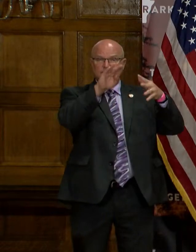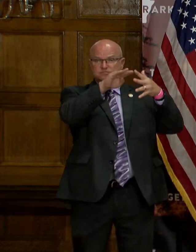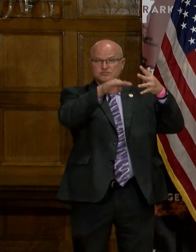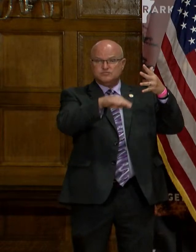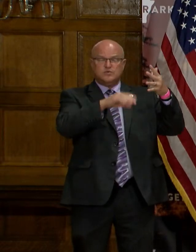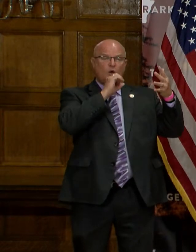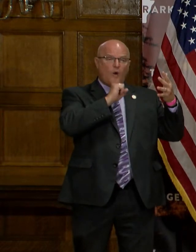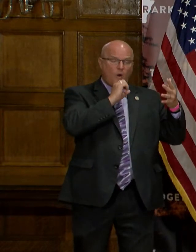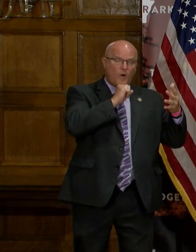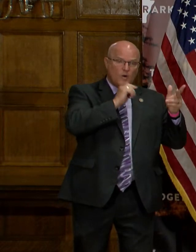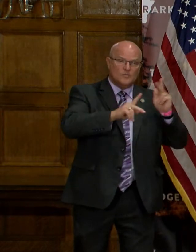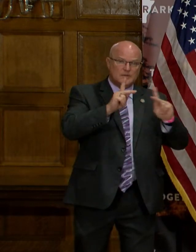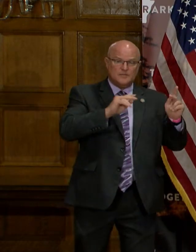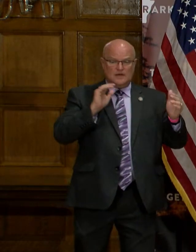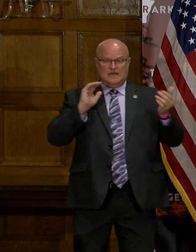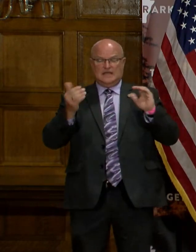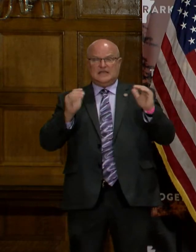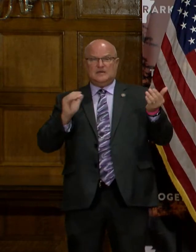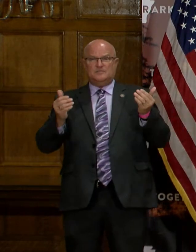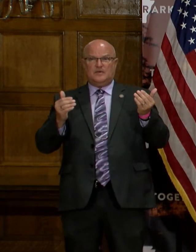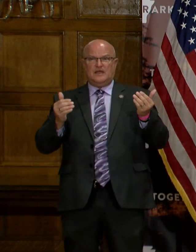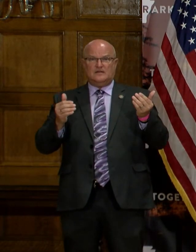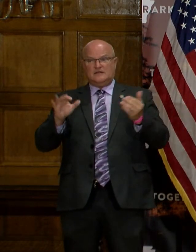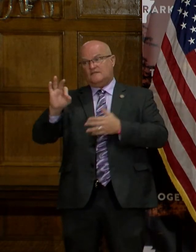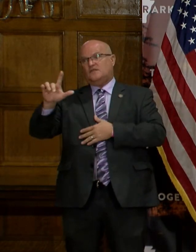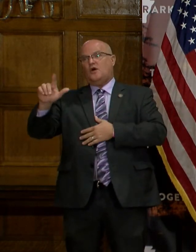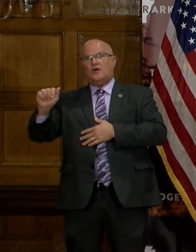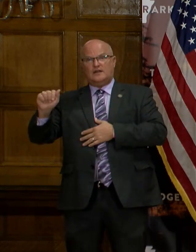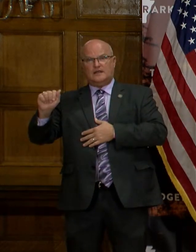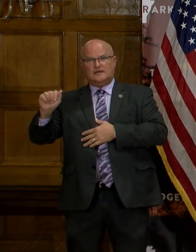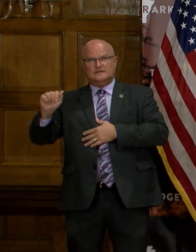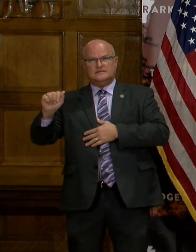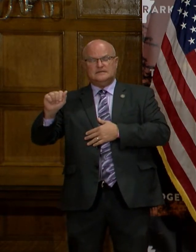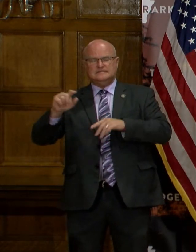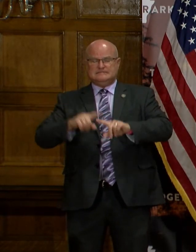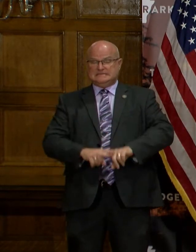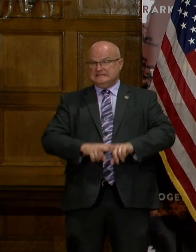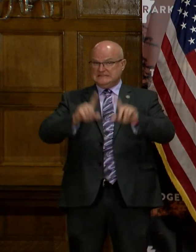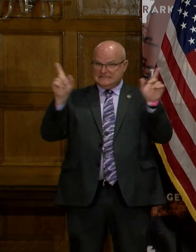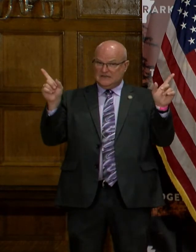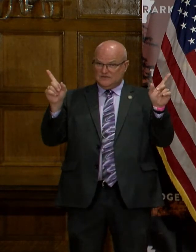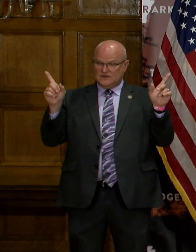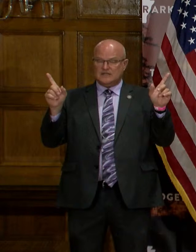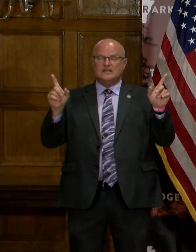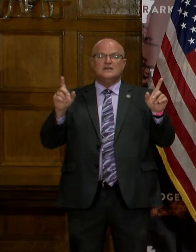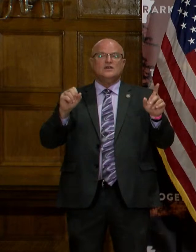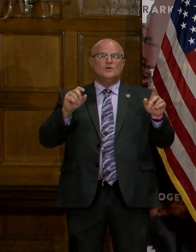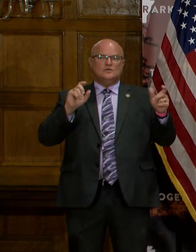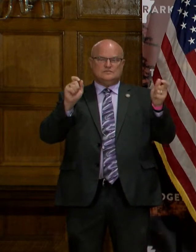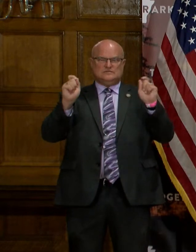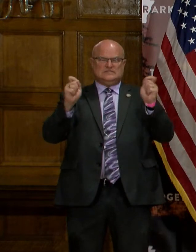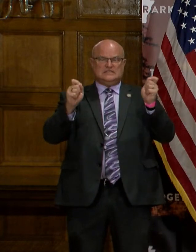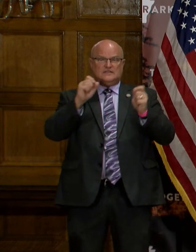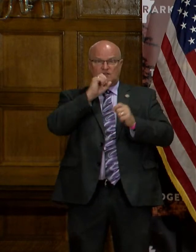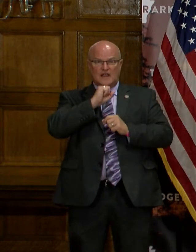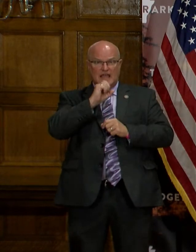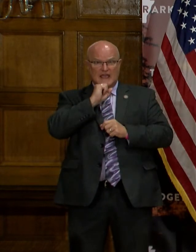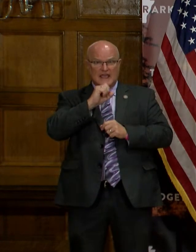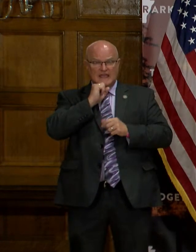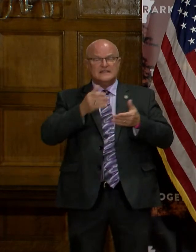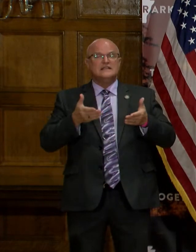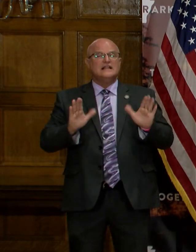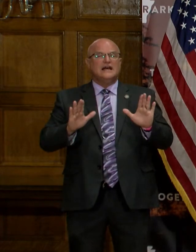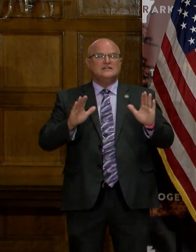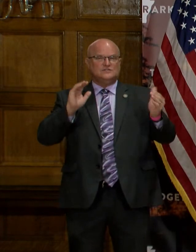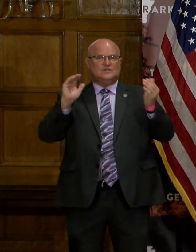of elderly individuals compared to, let's say, a state like Florida is going to be vastly different. So when you adjust for age, it